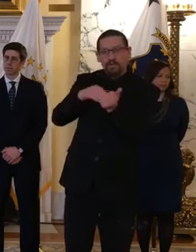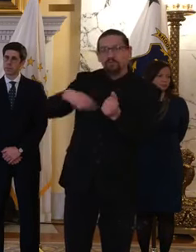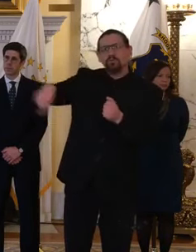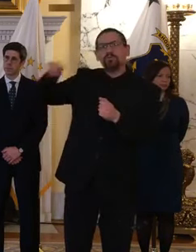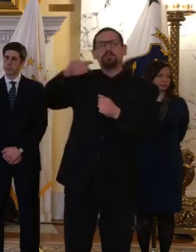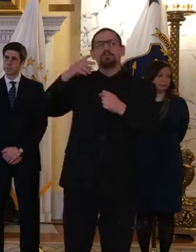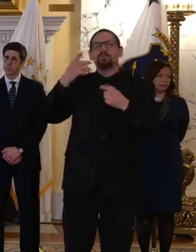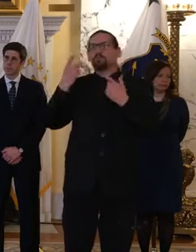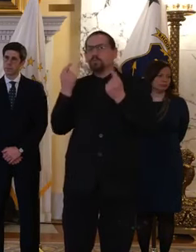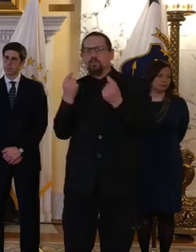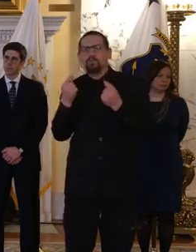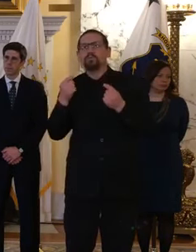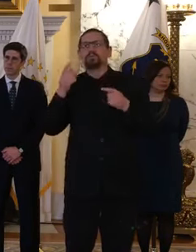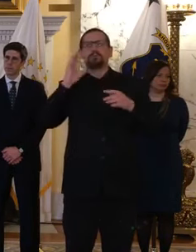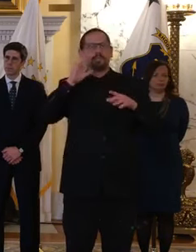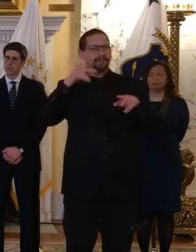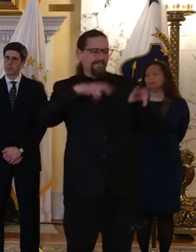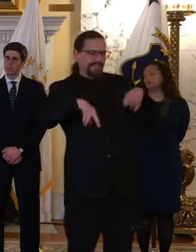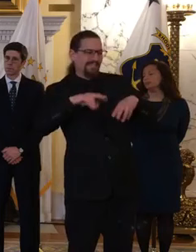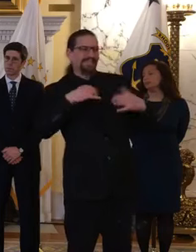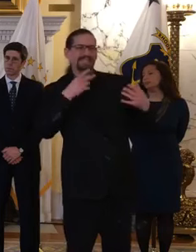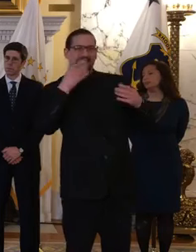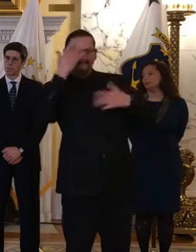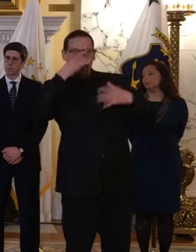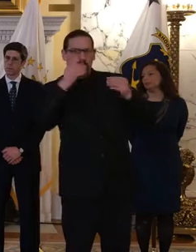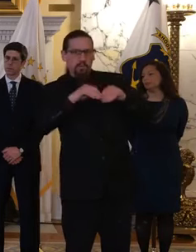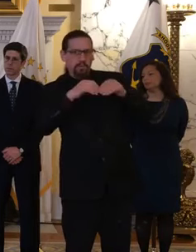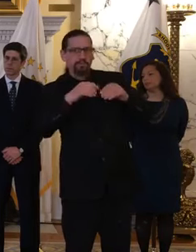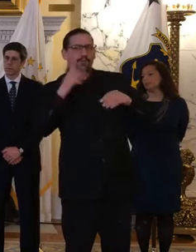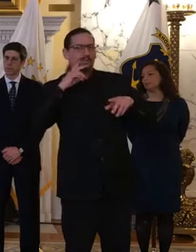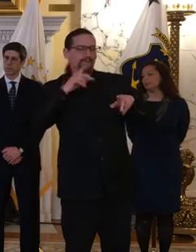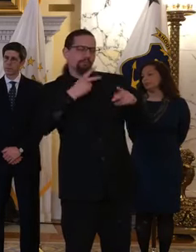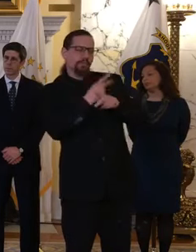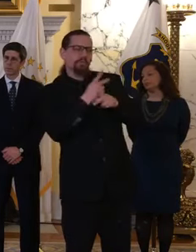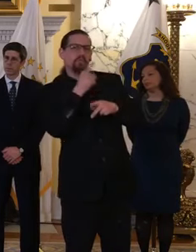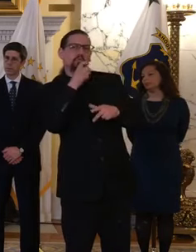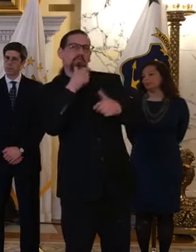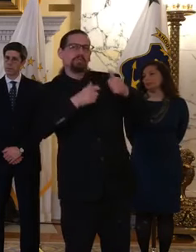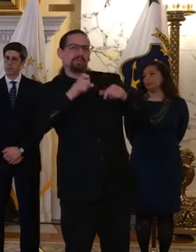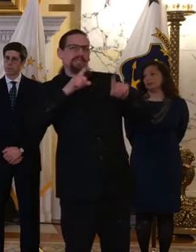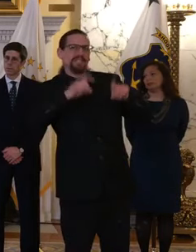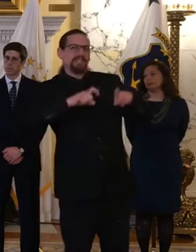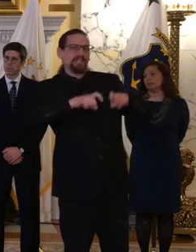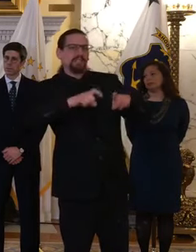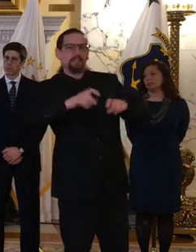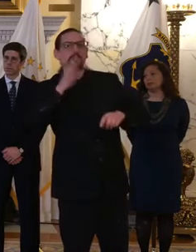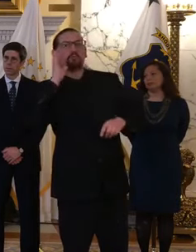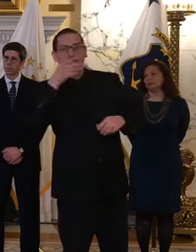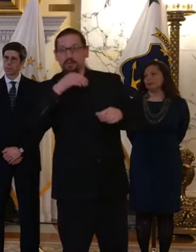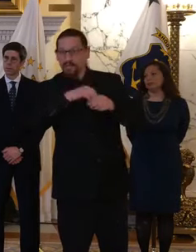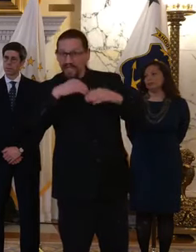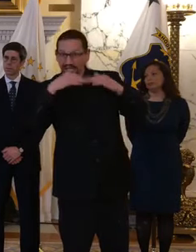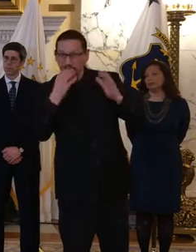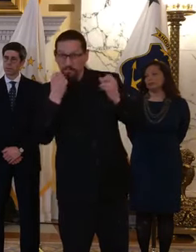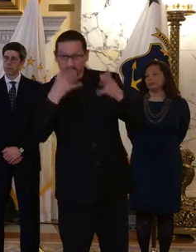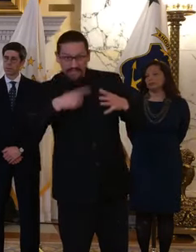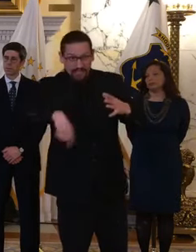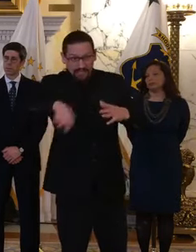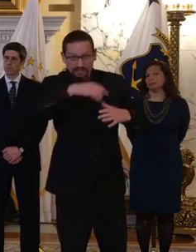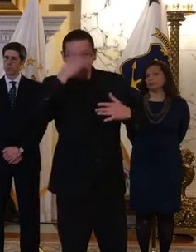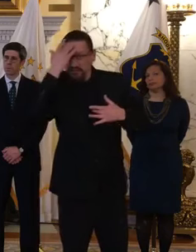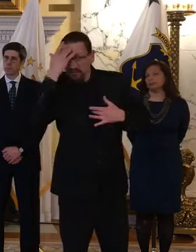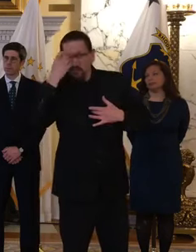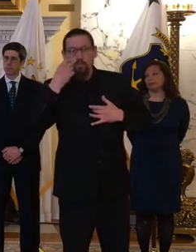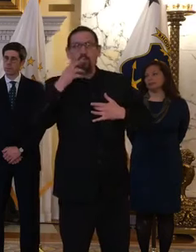then return directly home. We need everyone who has symptoms of illness to stay home and to stay away from